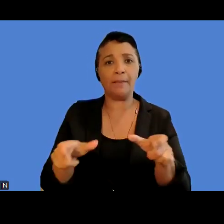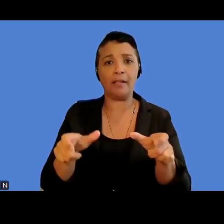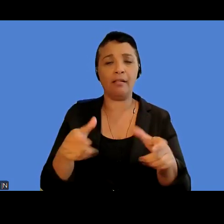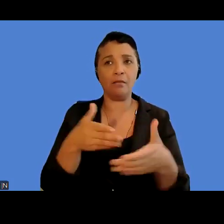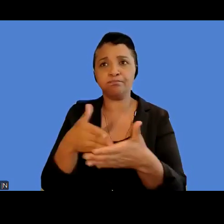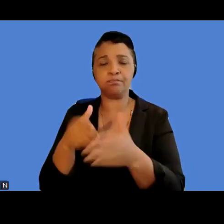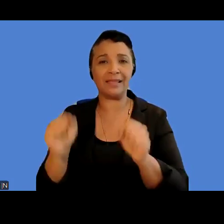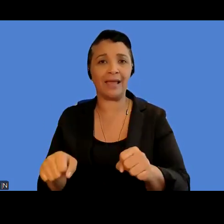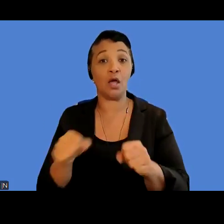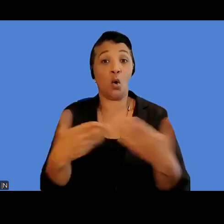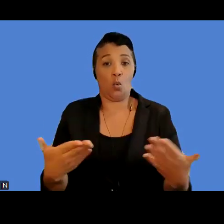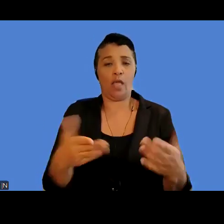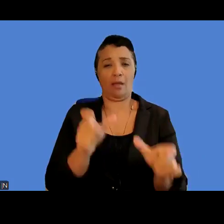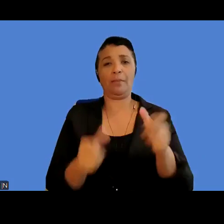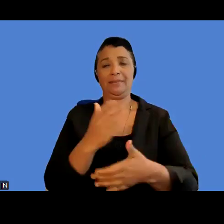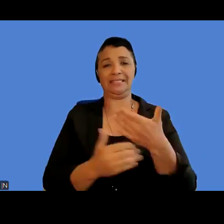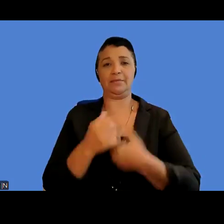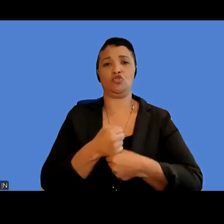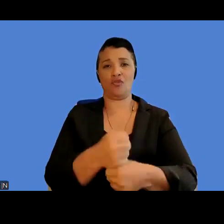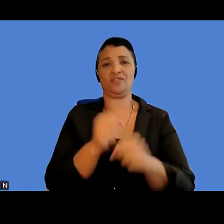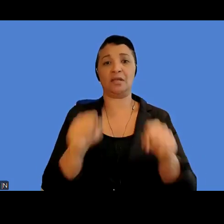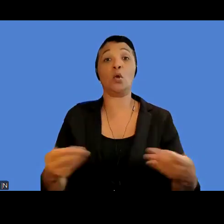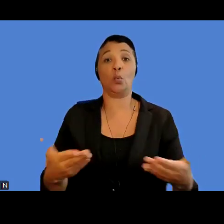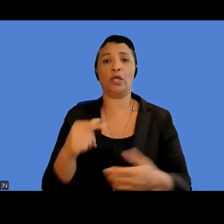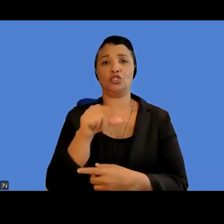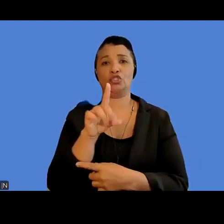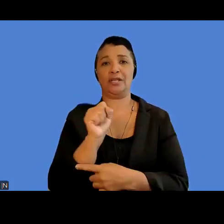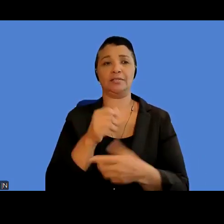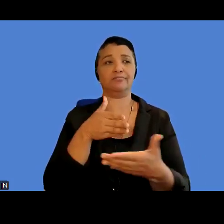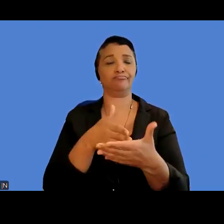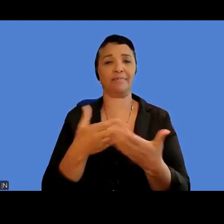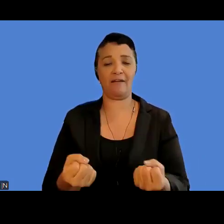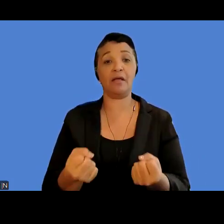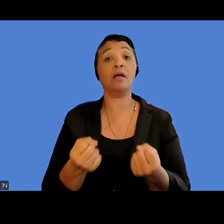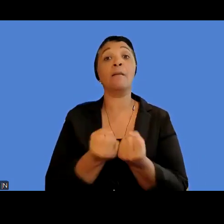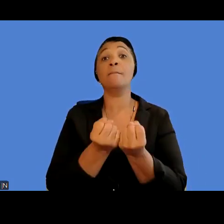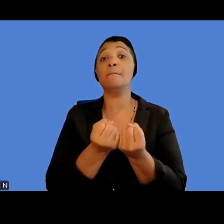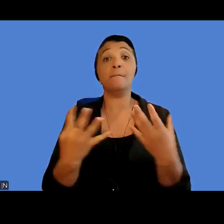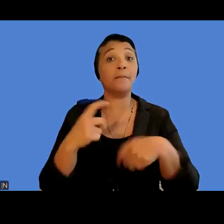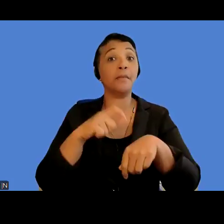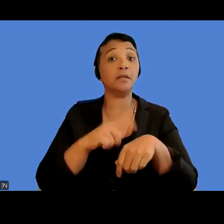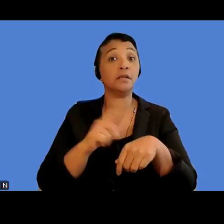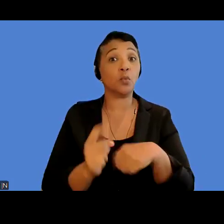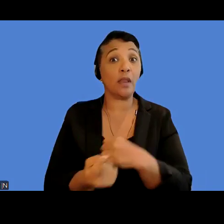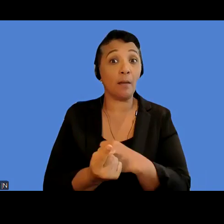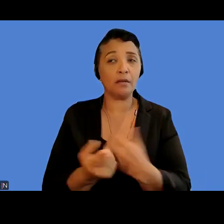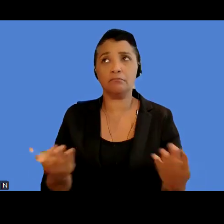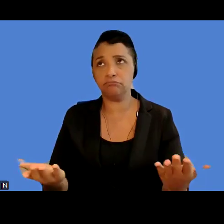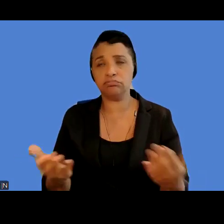with disabilities at the GDS, as oftentimes having